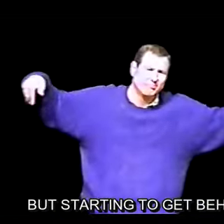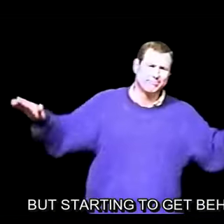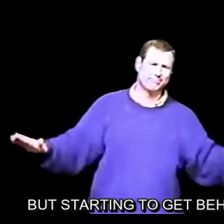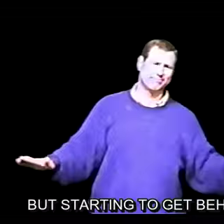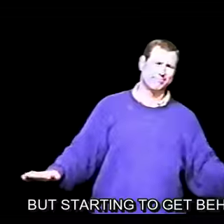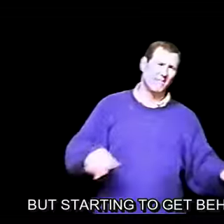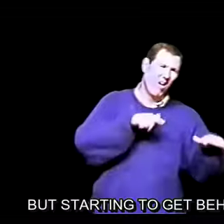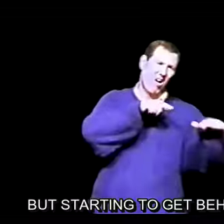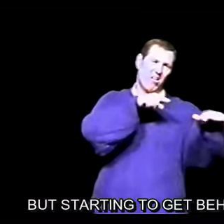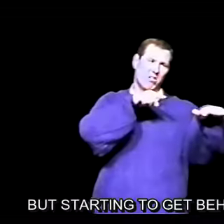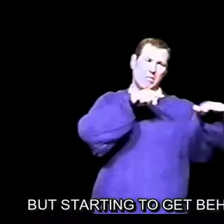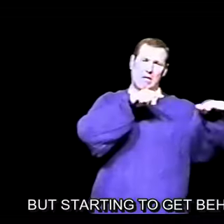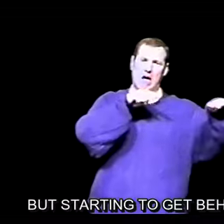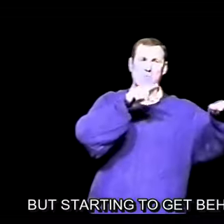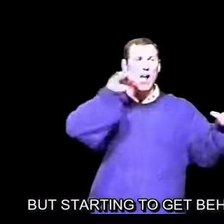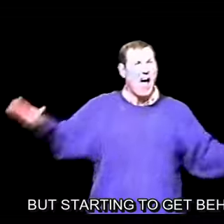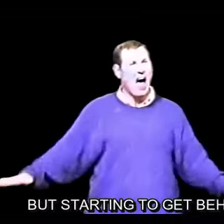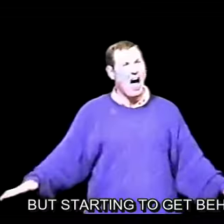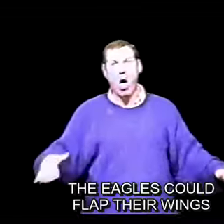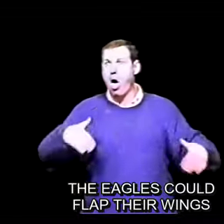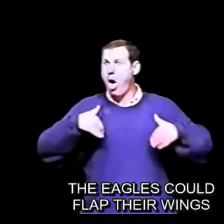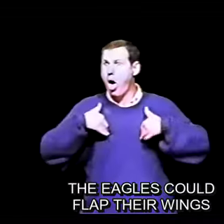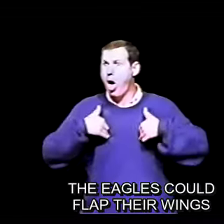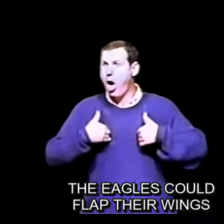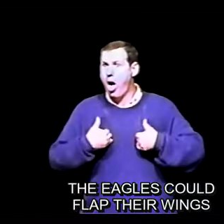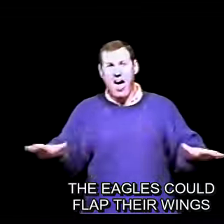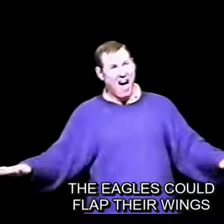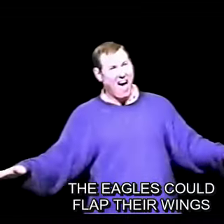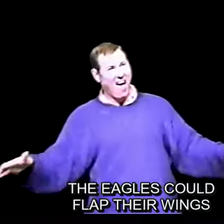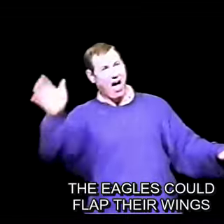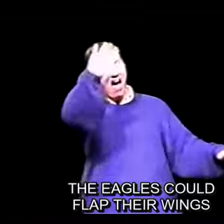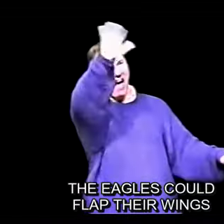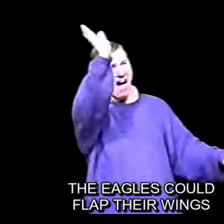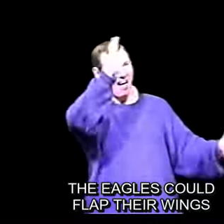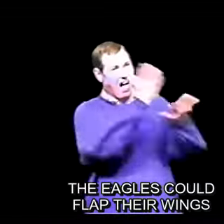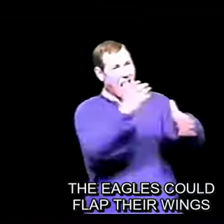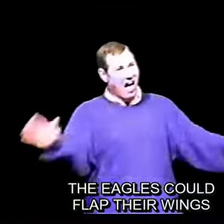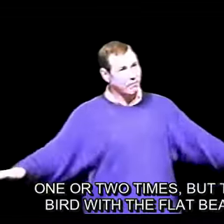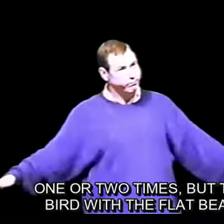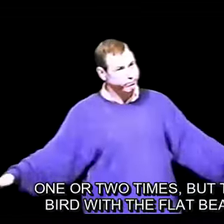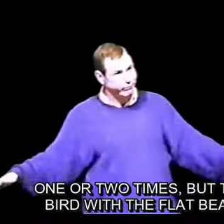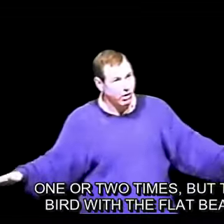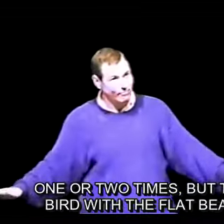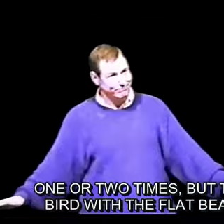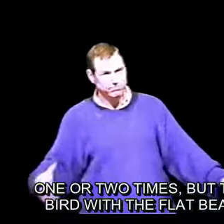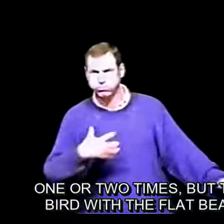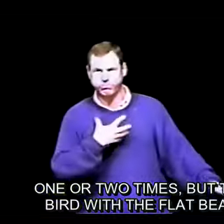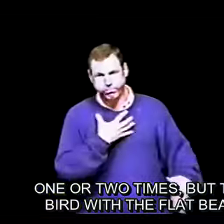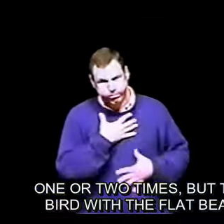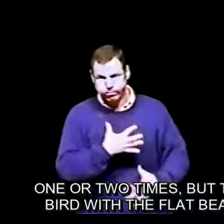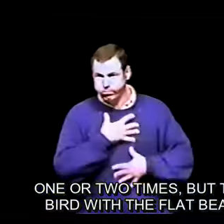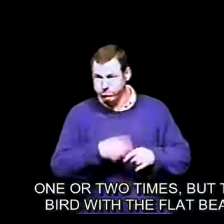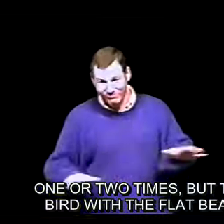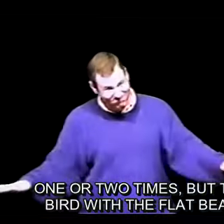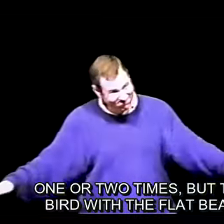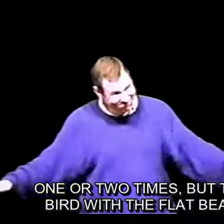get behind. The eagles could flap their wings 1 or 2 times, but the bird with the flat